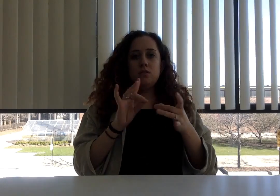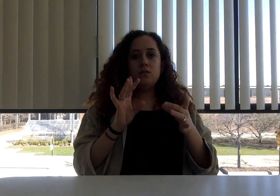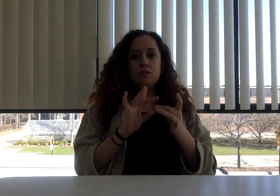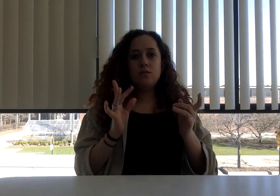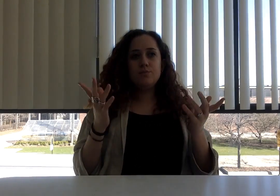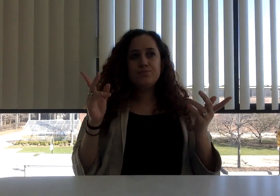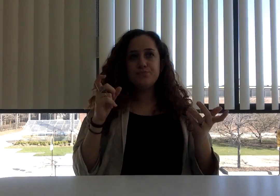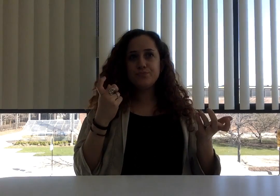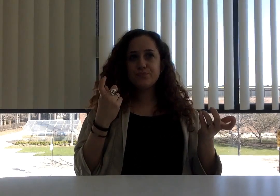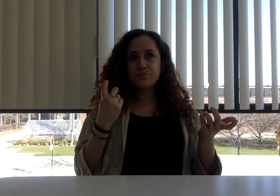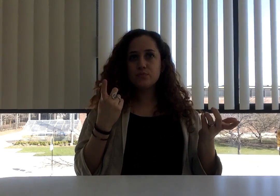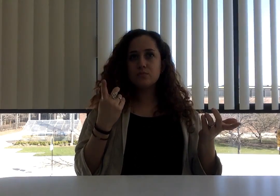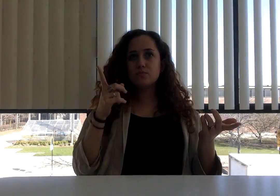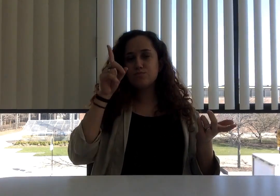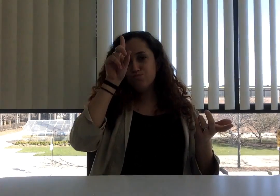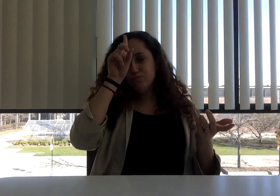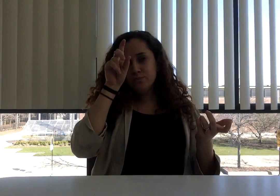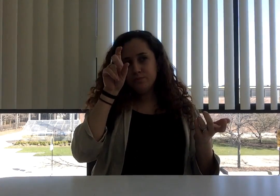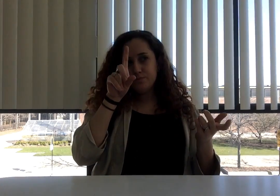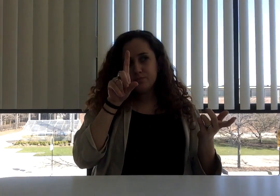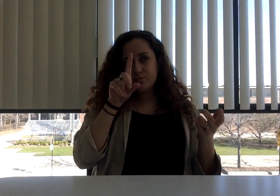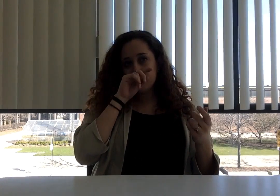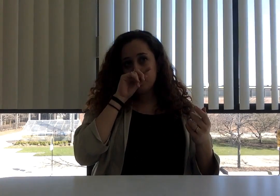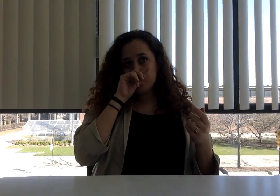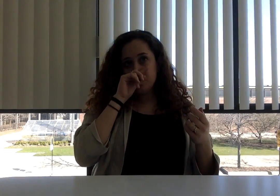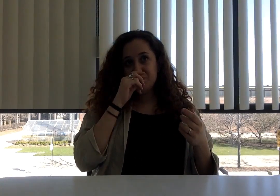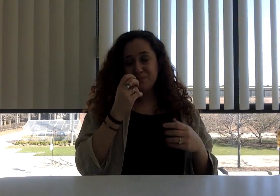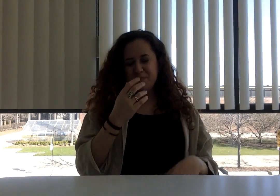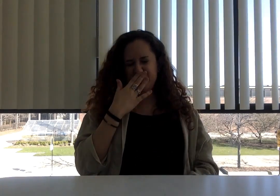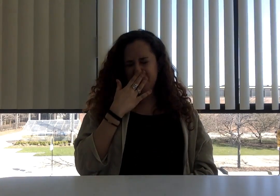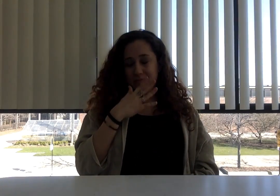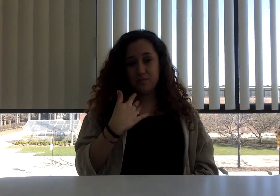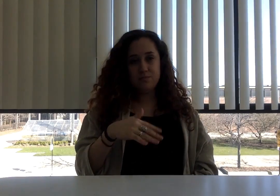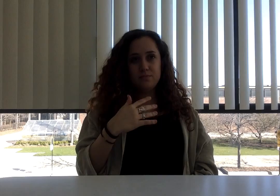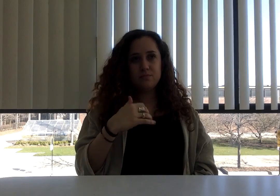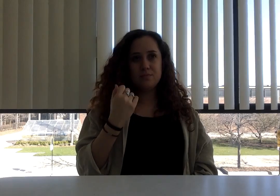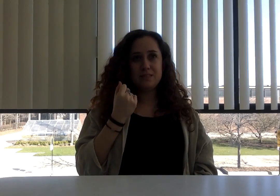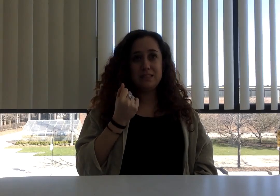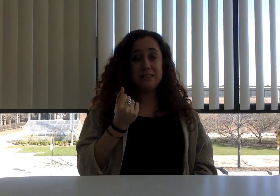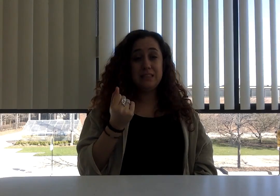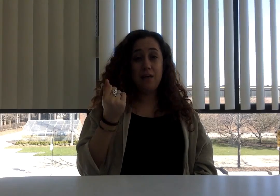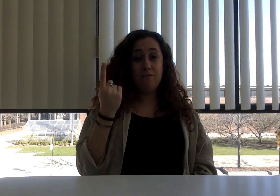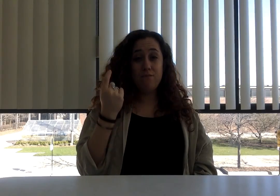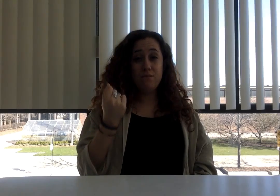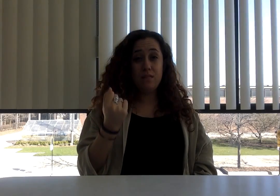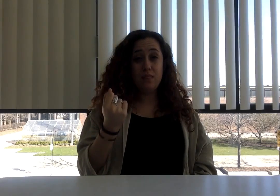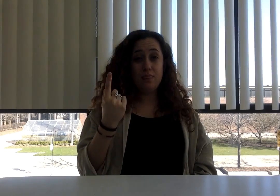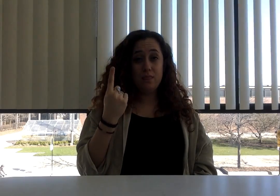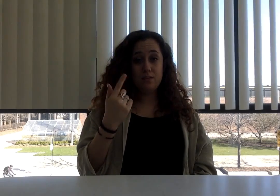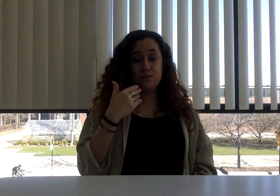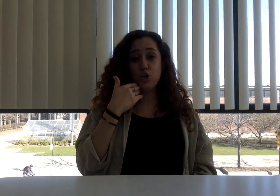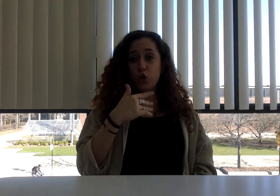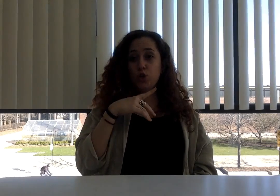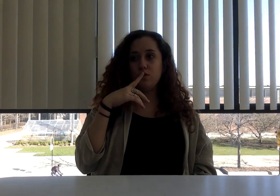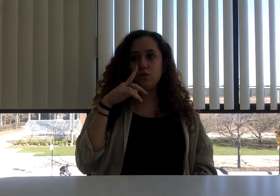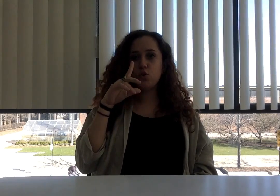11 was interesting, especially 11A. Good quiz question there. We needed to distribute the I